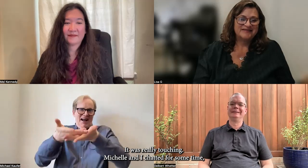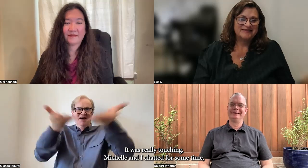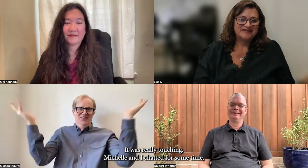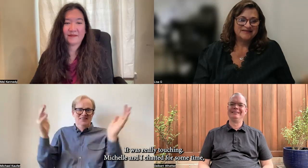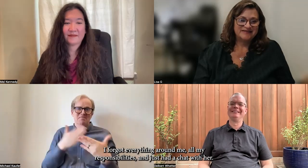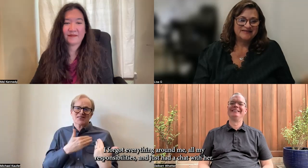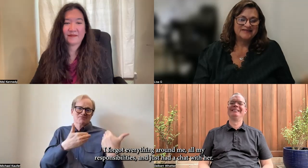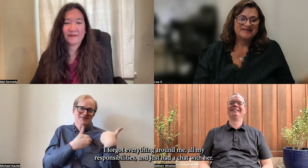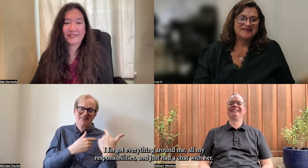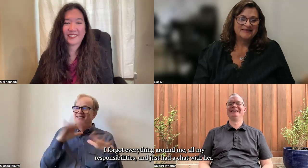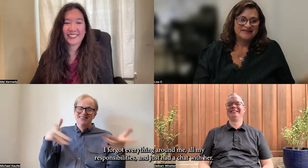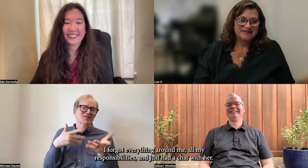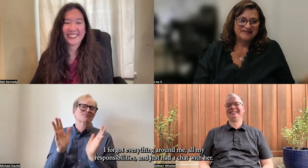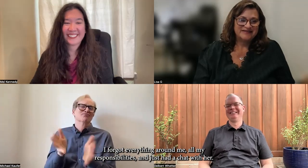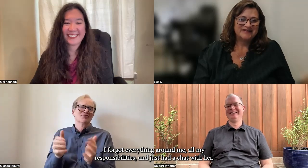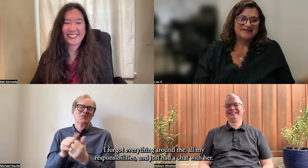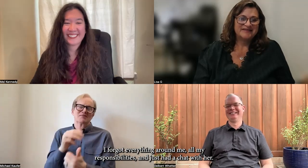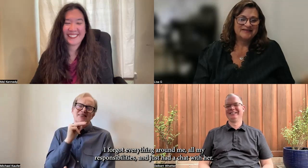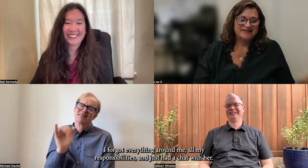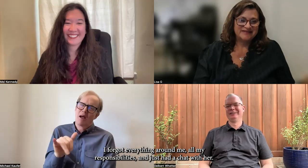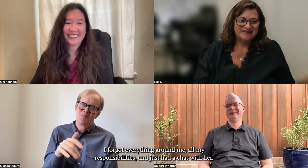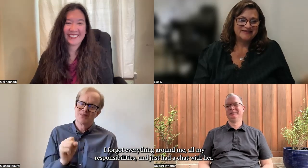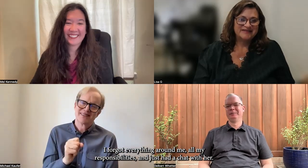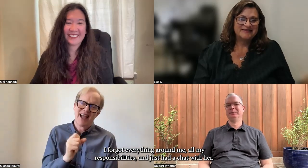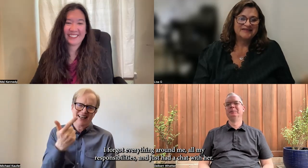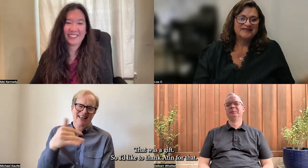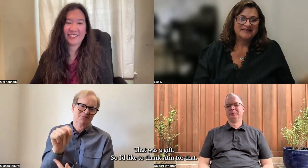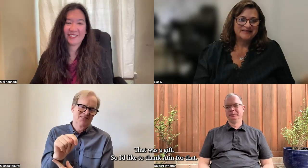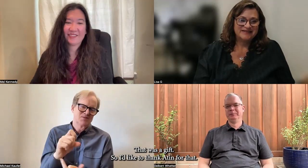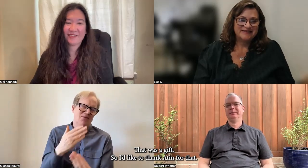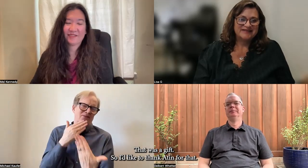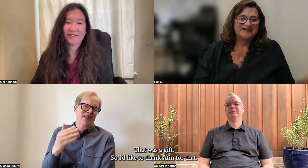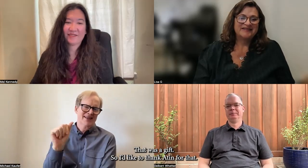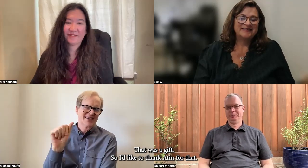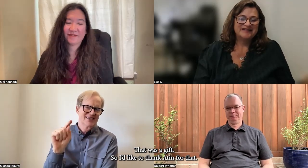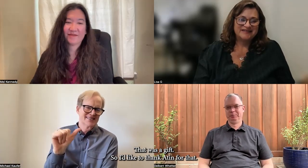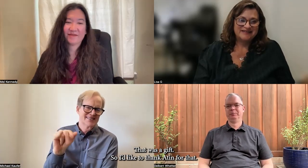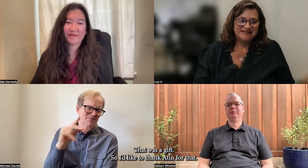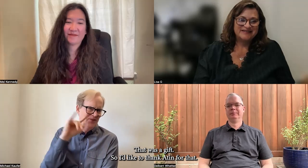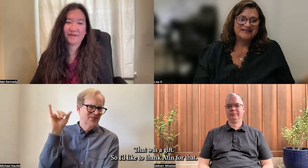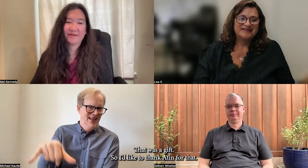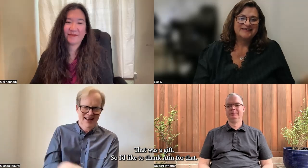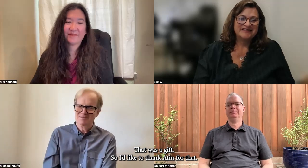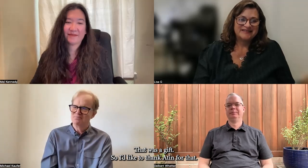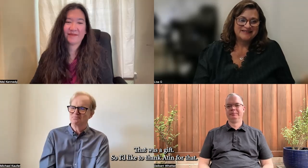Michelle and I chatted for some time, and I forgot everything around me, all my responsibilities, and just had a chat with her. That was a gift, so I'd like to thank Tin for